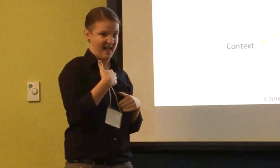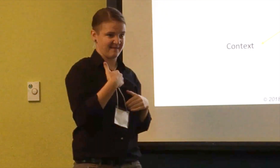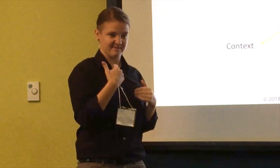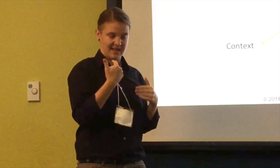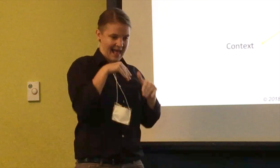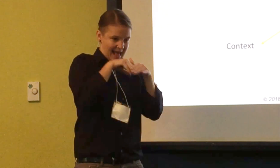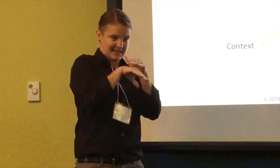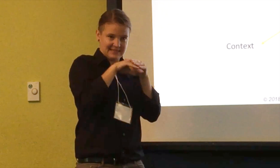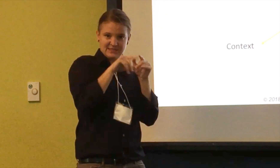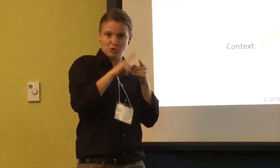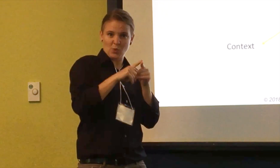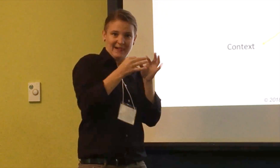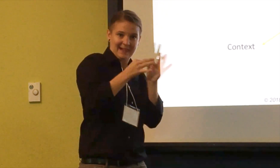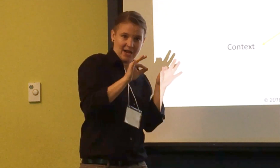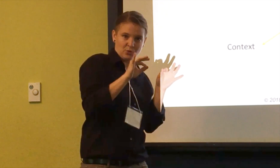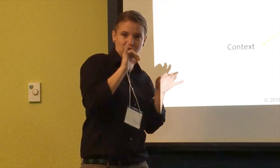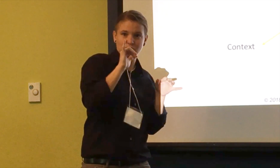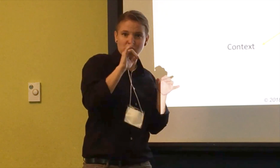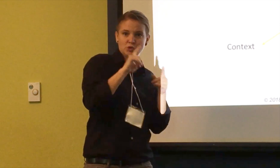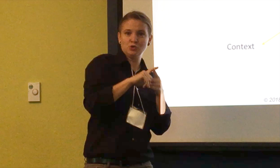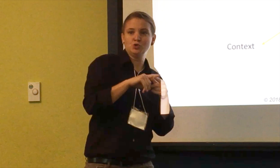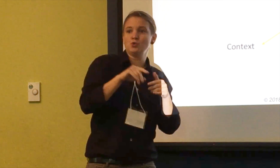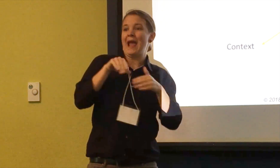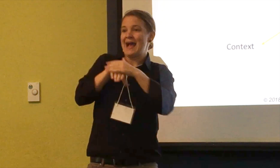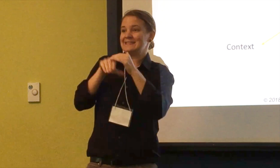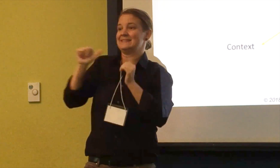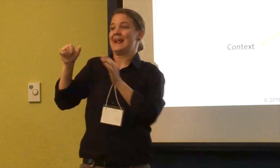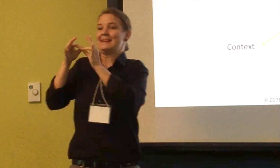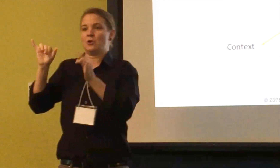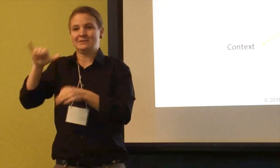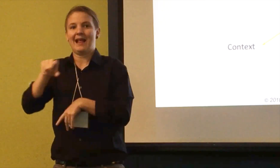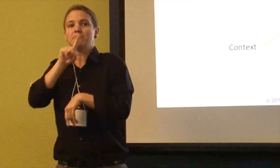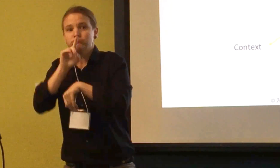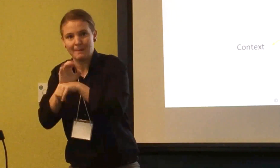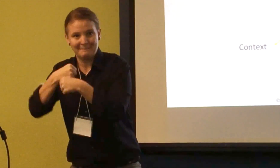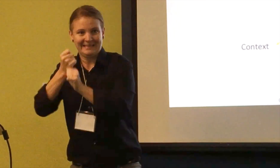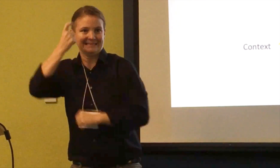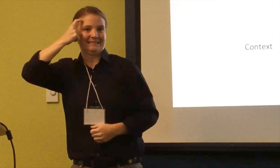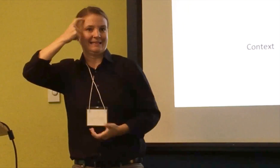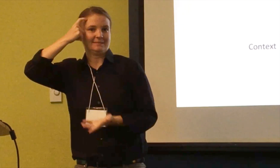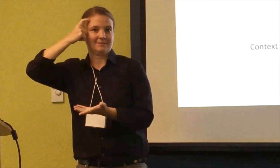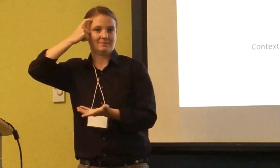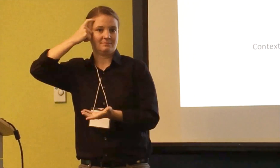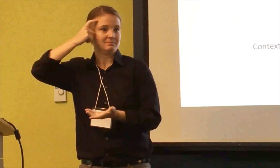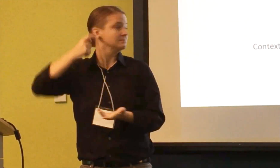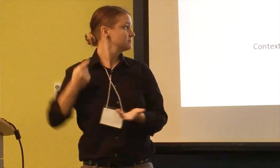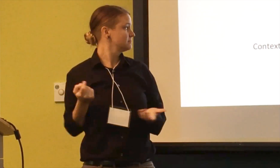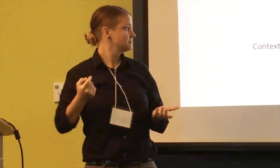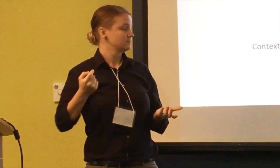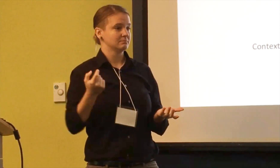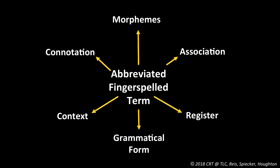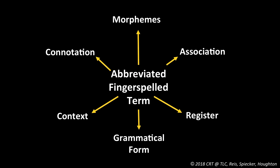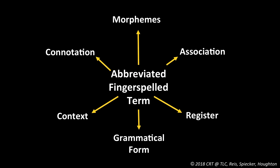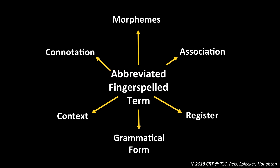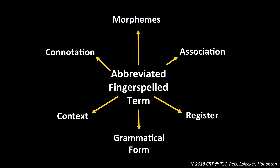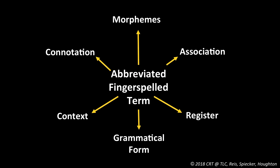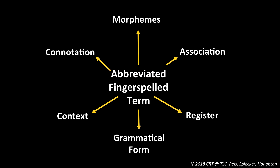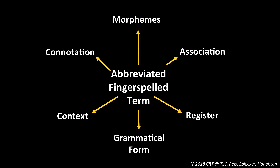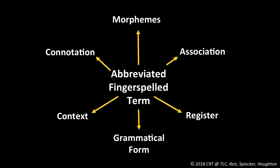is that sign is fingerspelled, meaning that it's borrowed from the English language and spelled out in ASL,